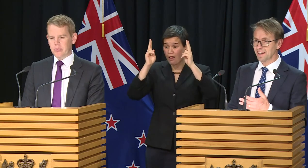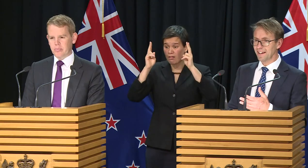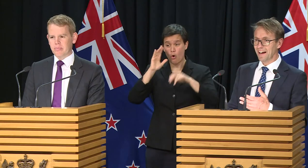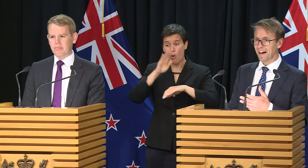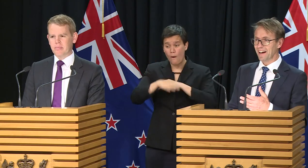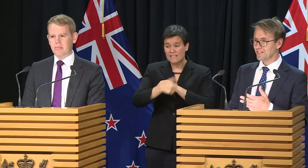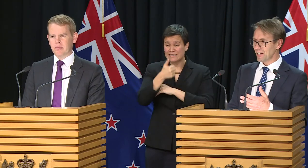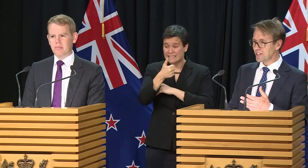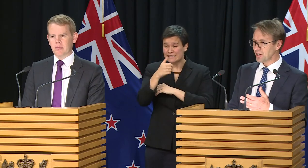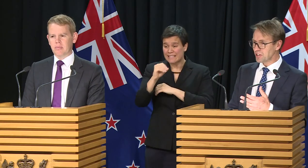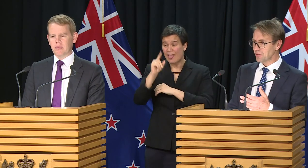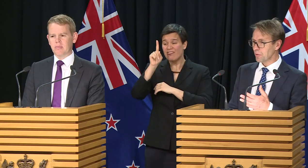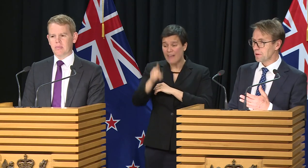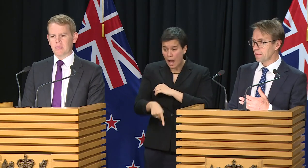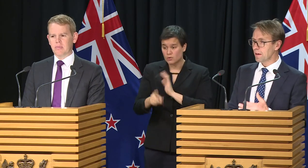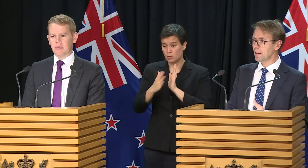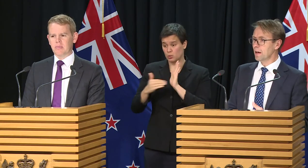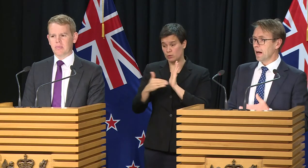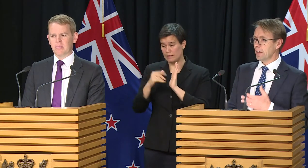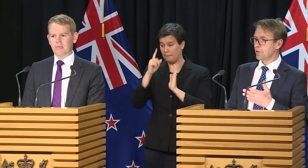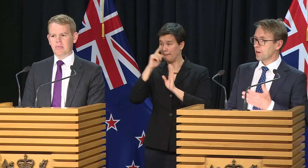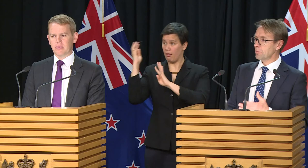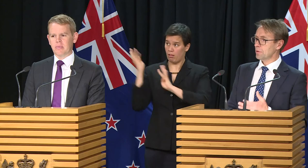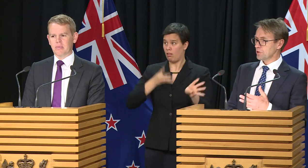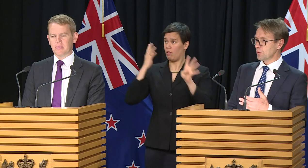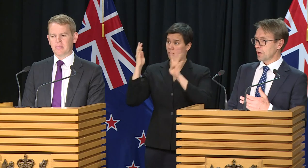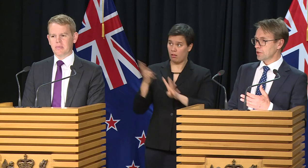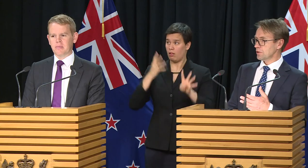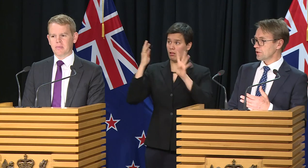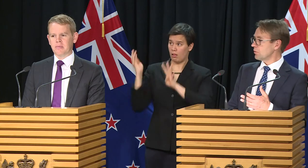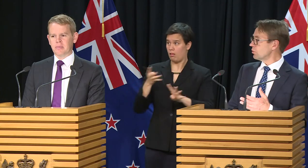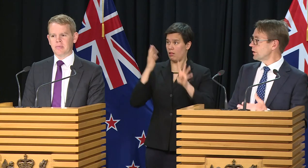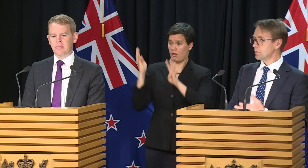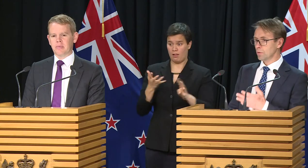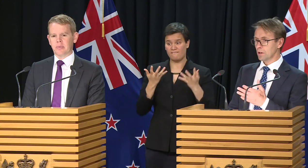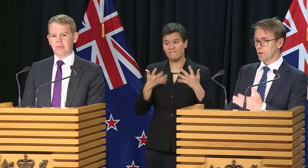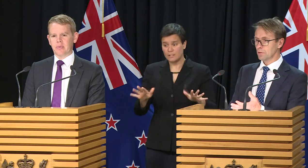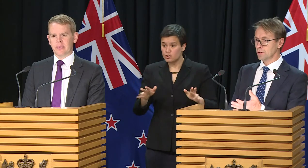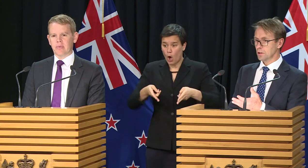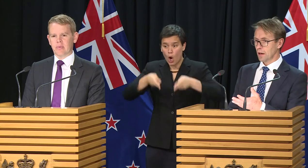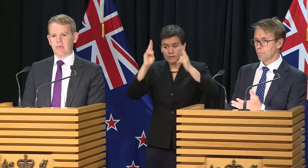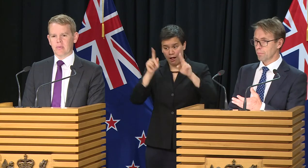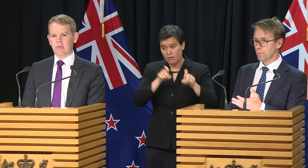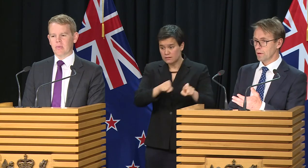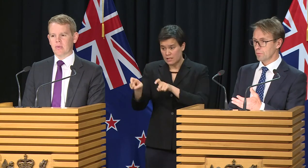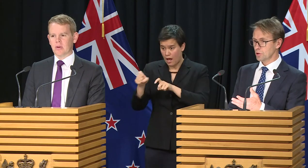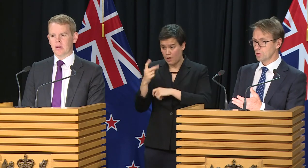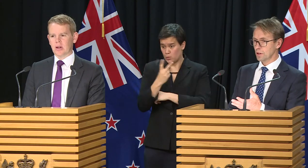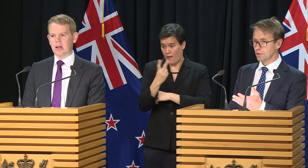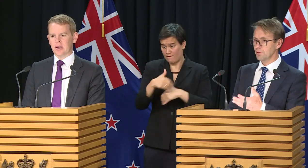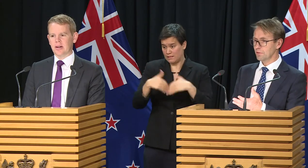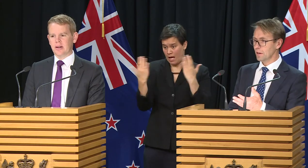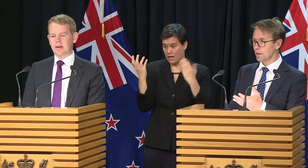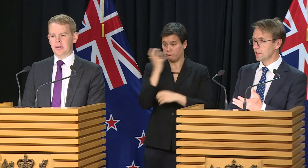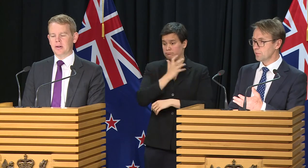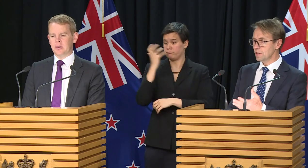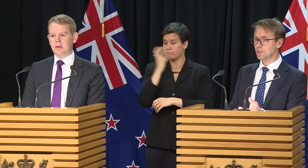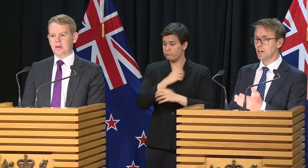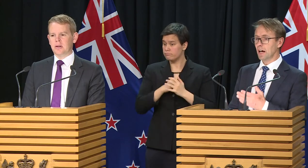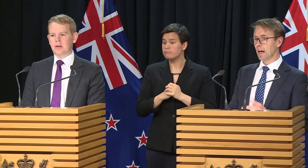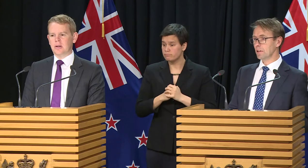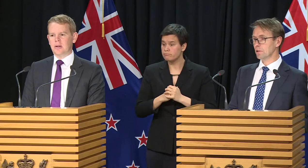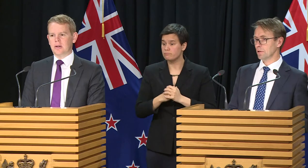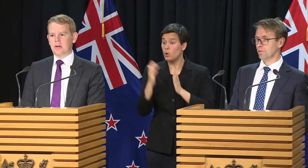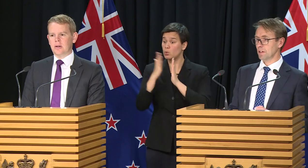14 days, each of them in there, and the number of interactions there will be between those returning